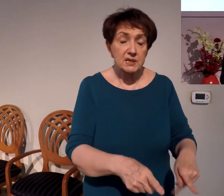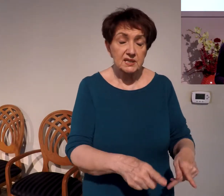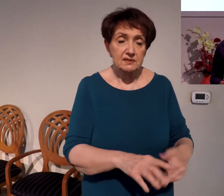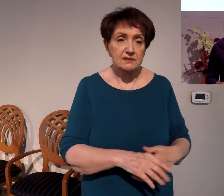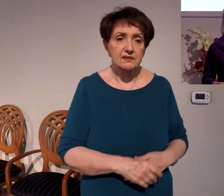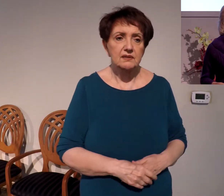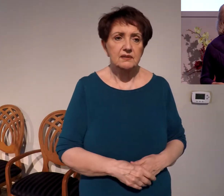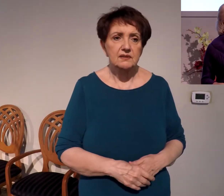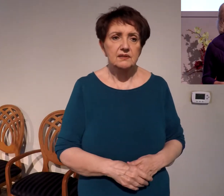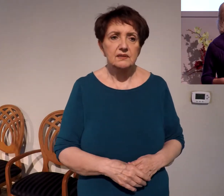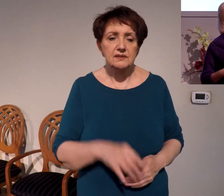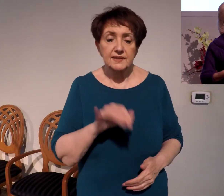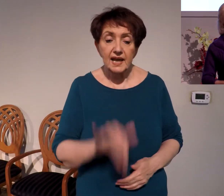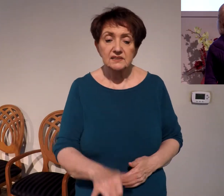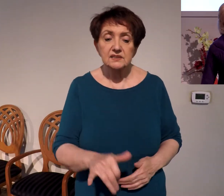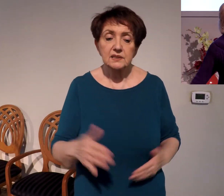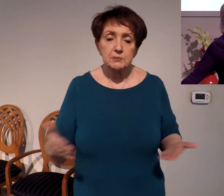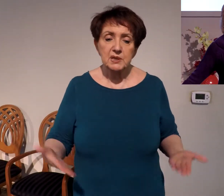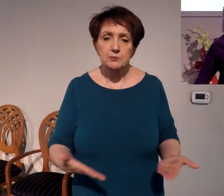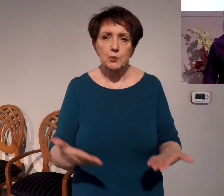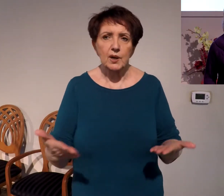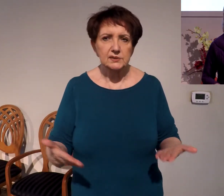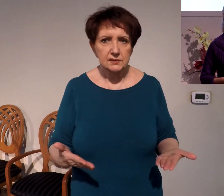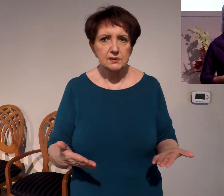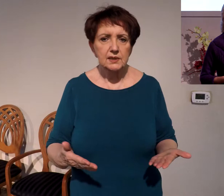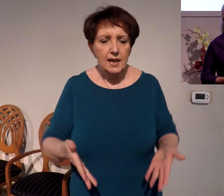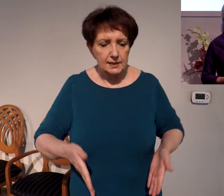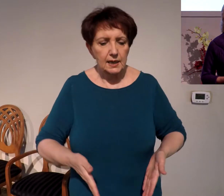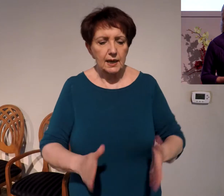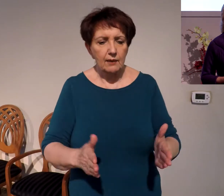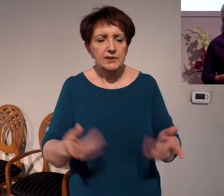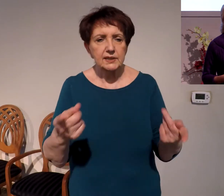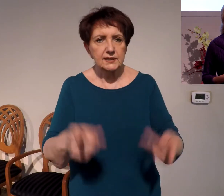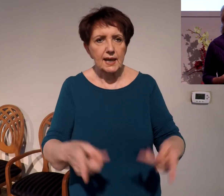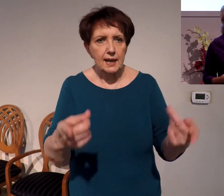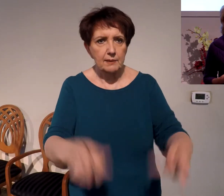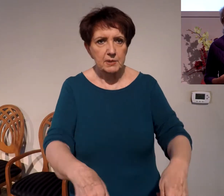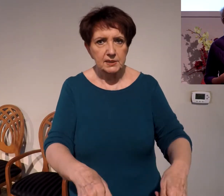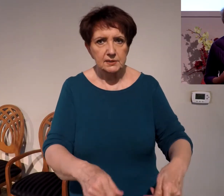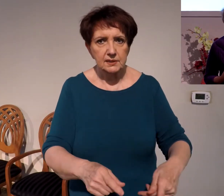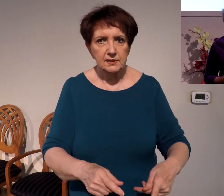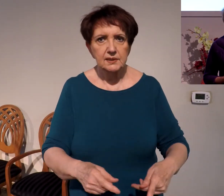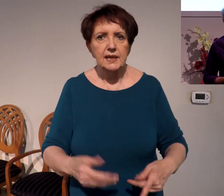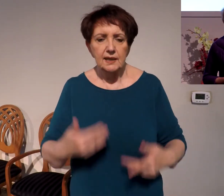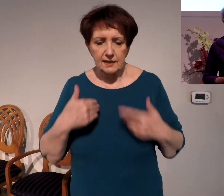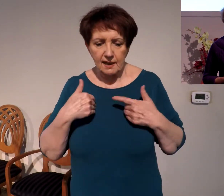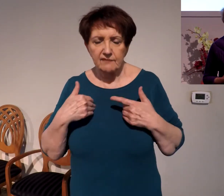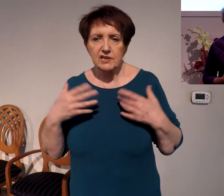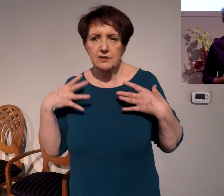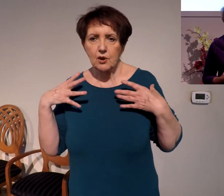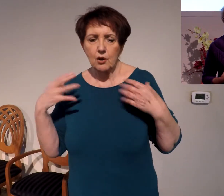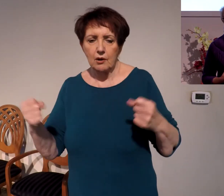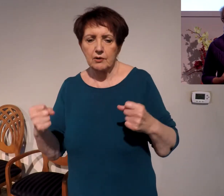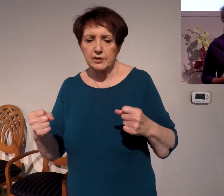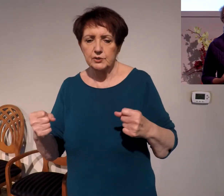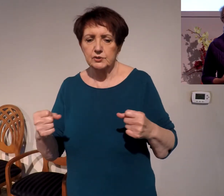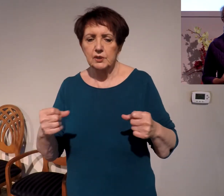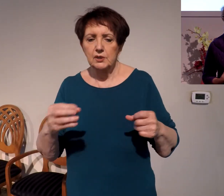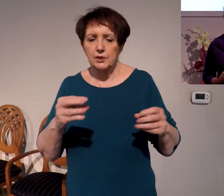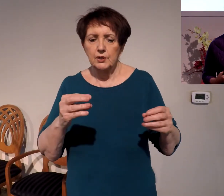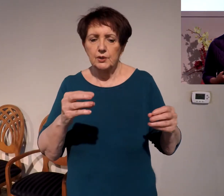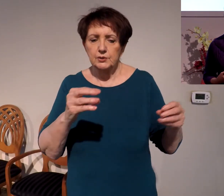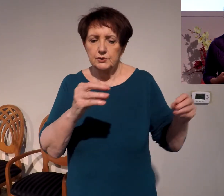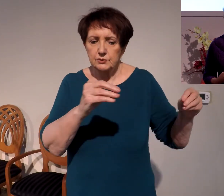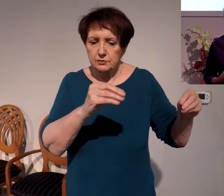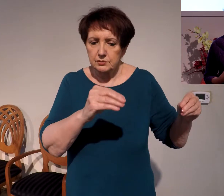being present part and letting it be what it is. And then having the courage to move in the direction that we